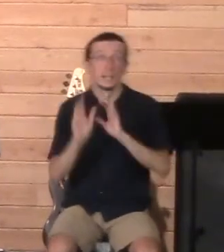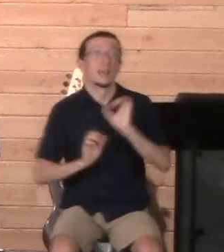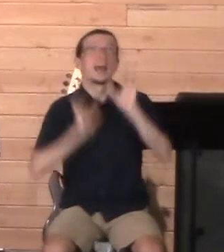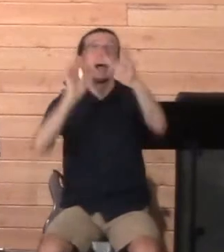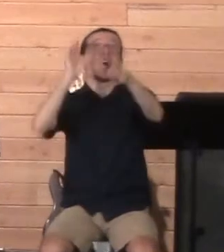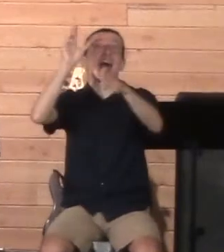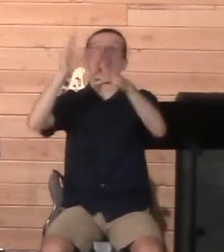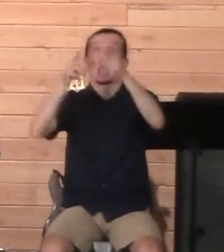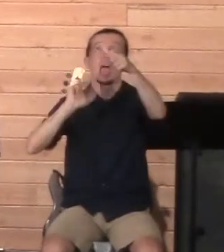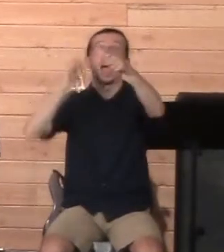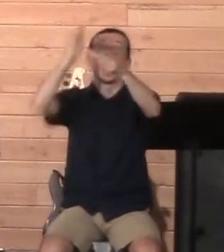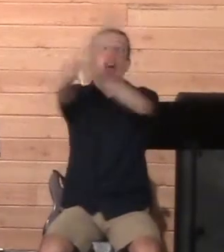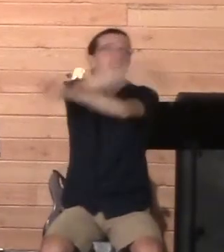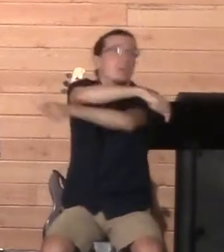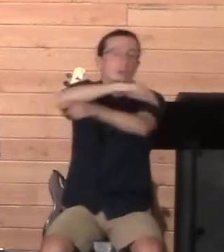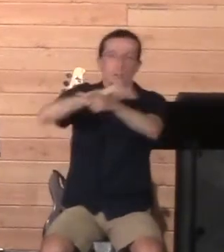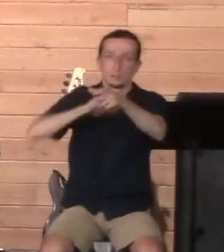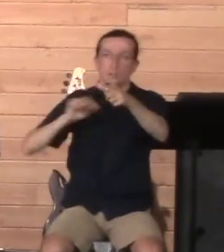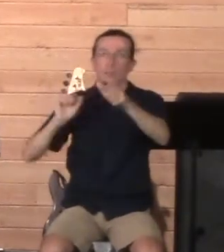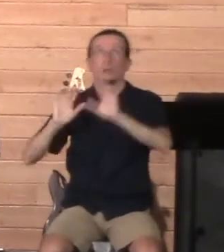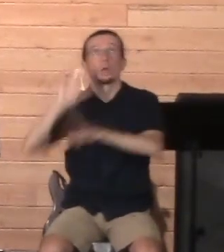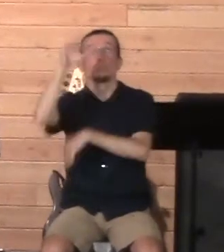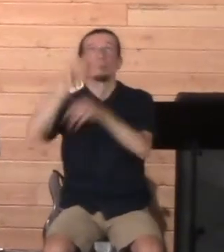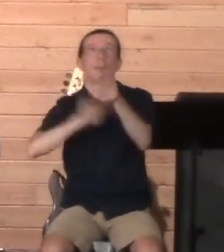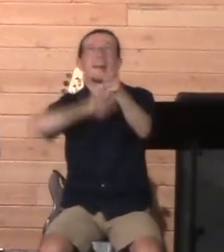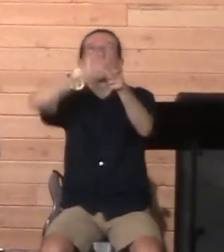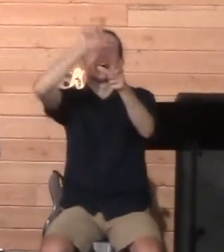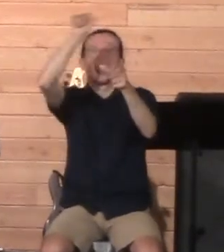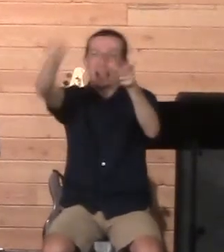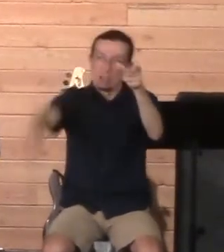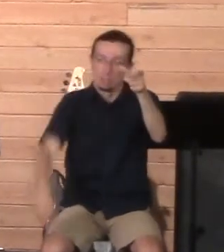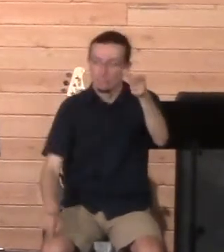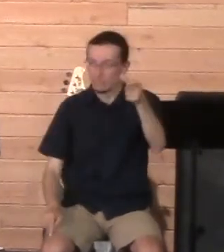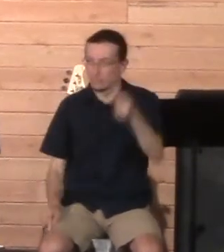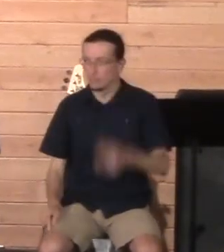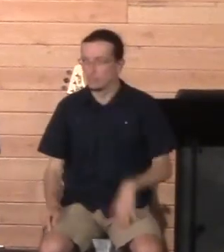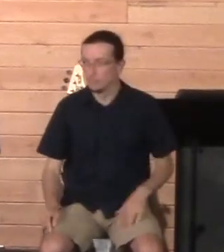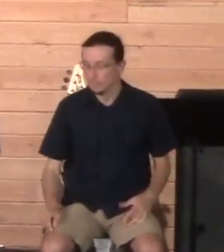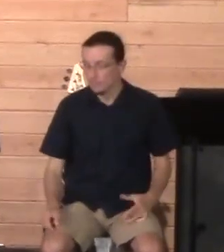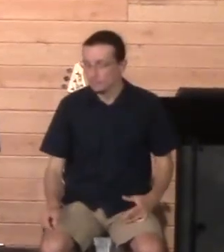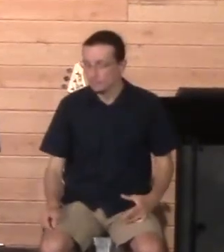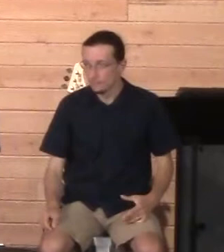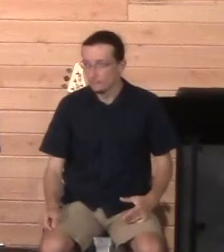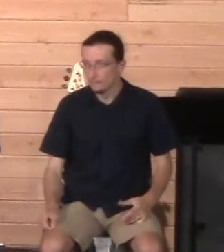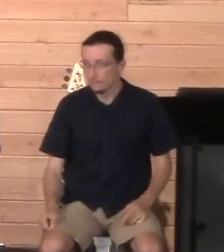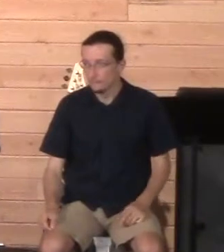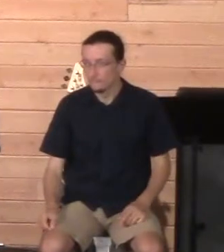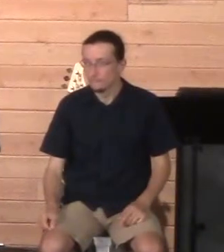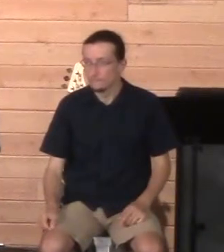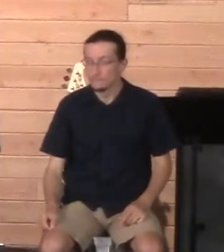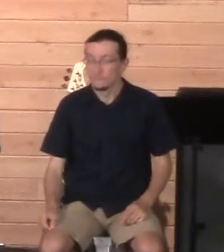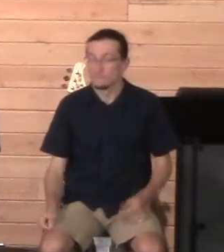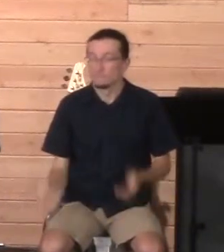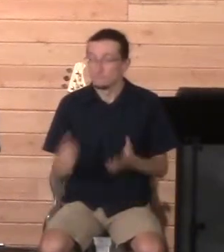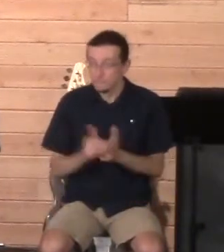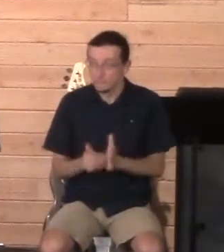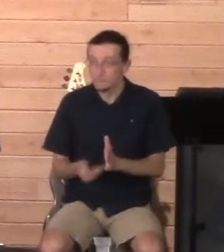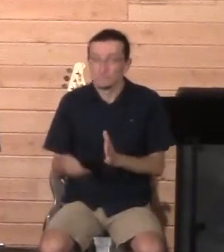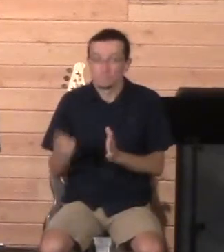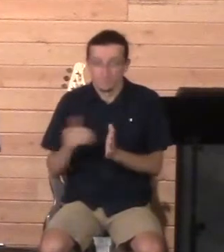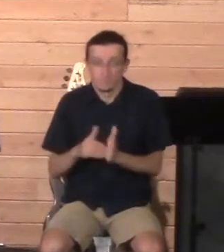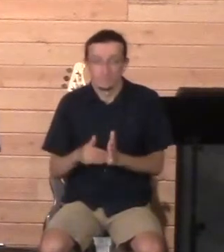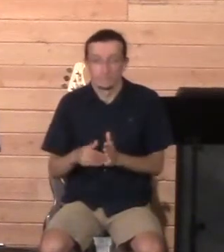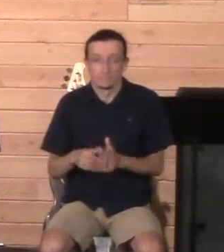Air ball. Way outside. Just fired up. Threw the ball again. Air ball.